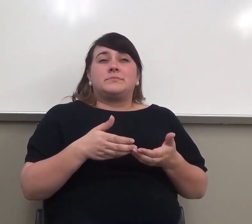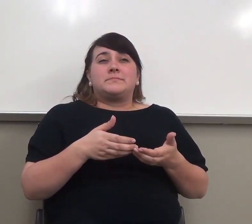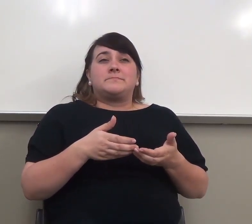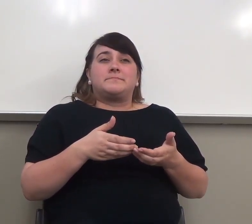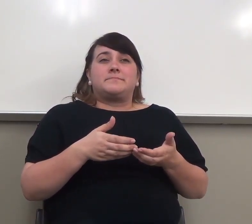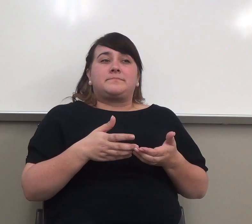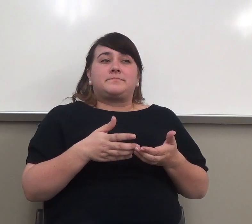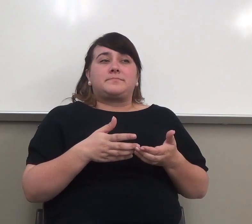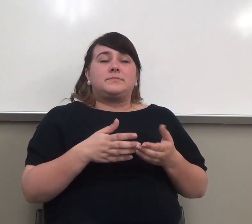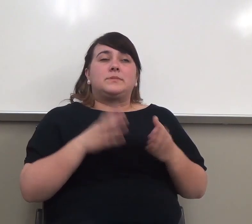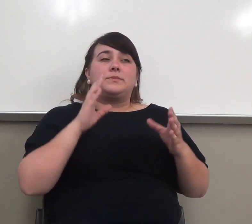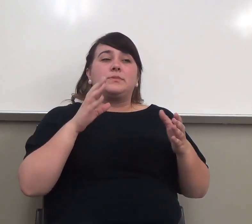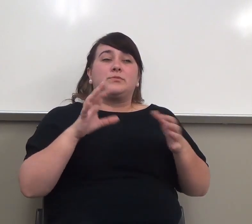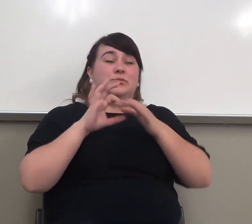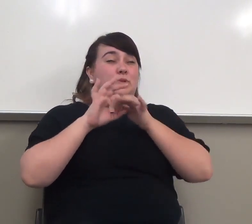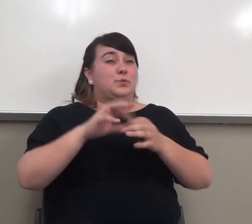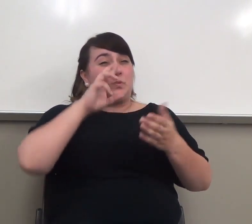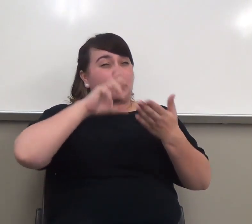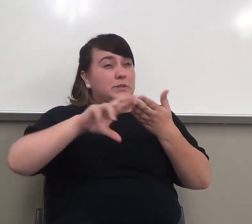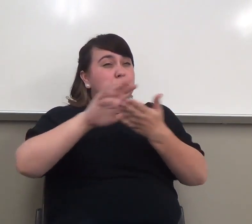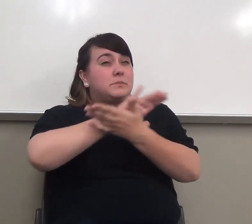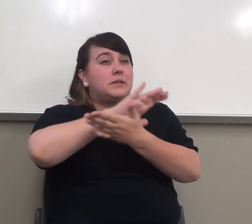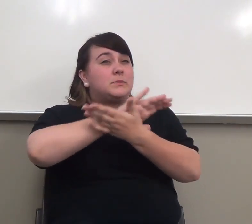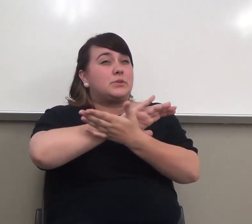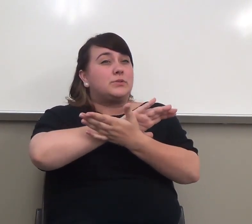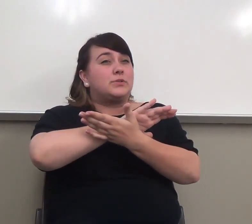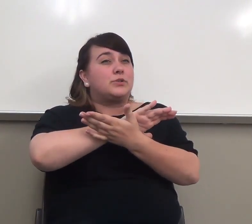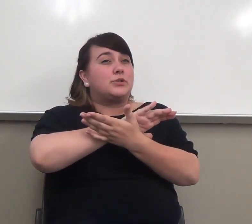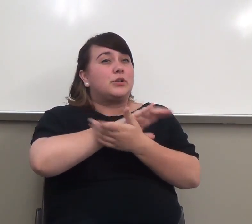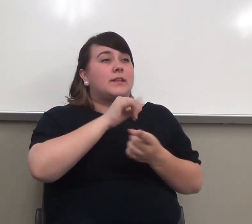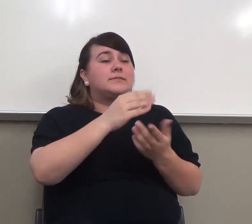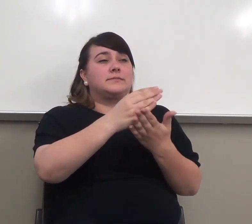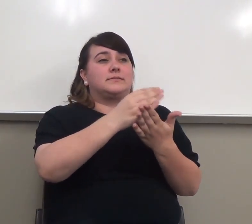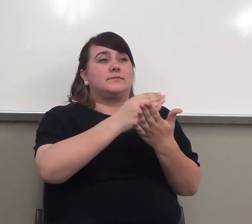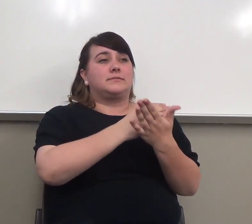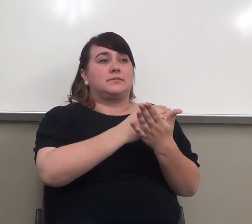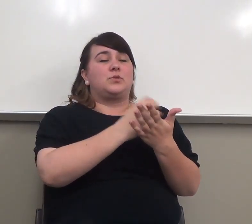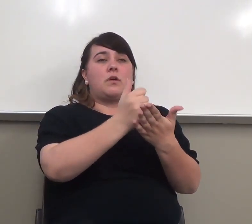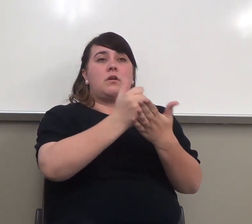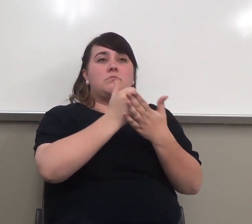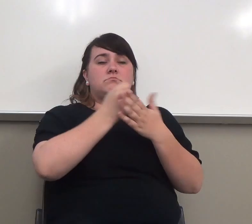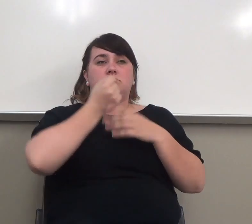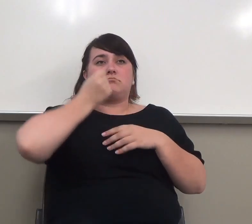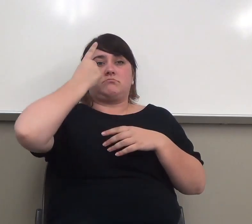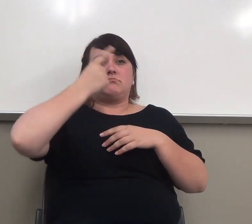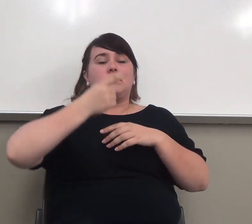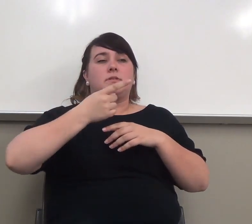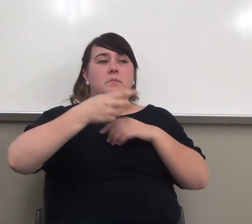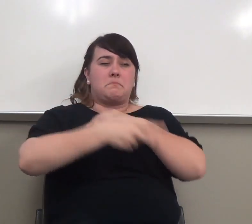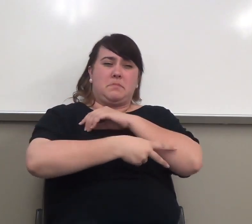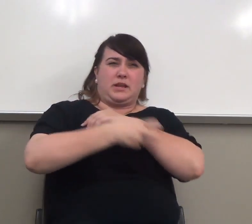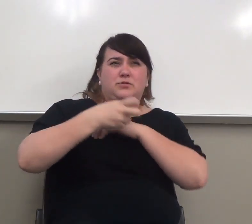Cheating and copying. Everybody knows what plagiarism is, right? Okay, in this class,